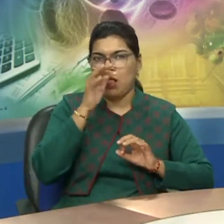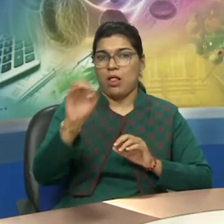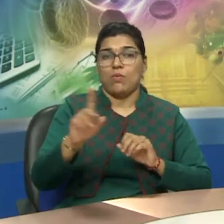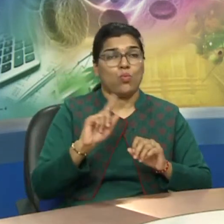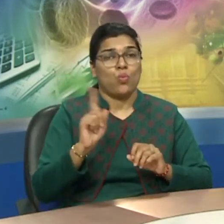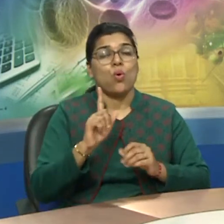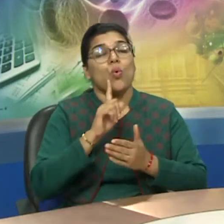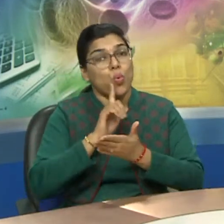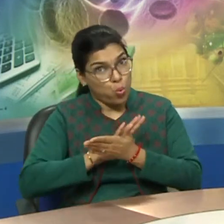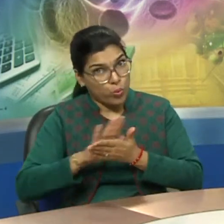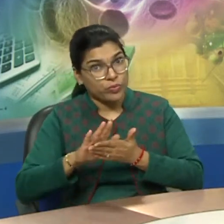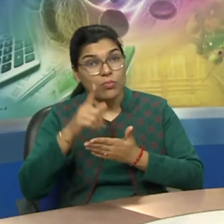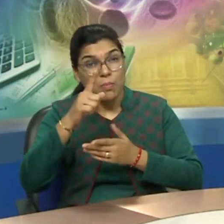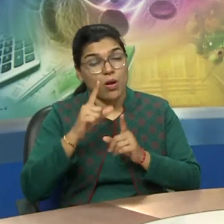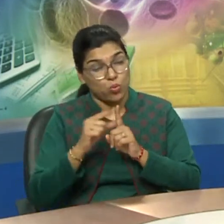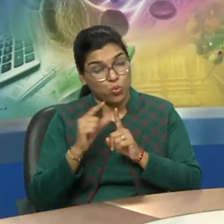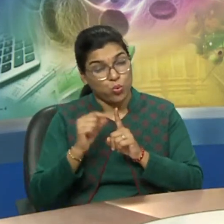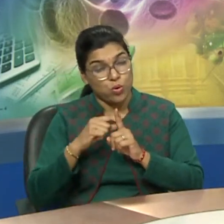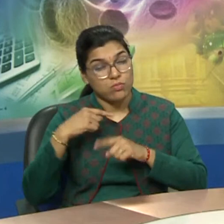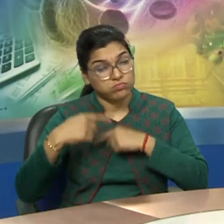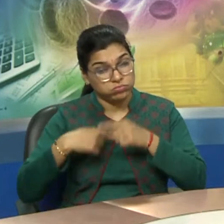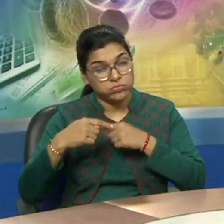for clarifying any doubt.